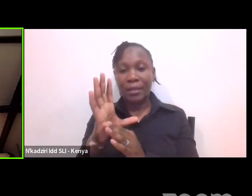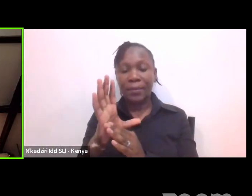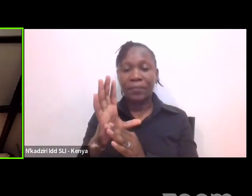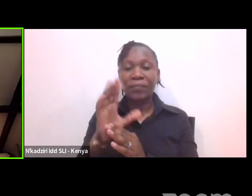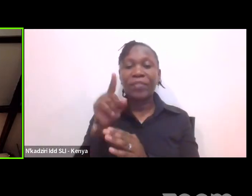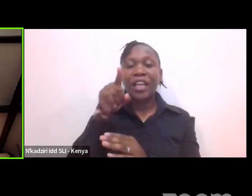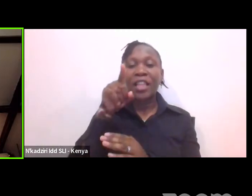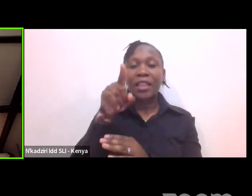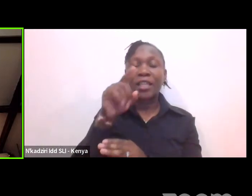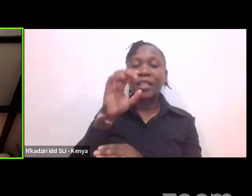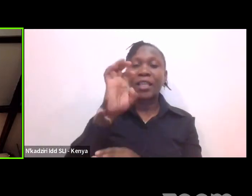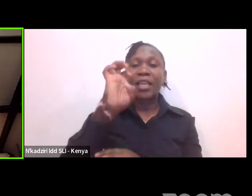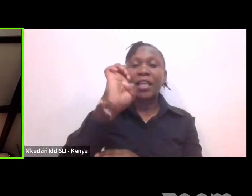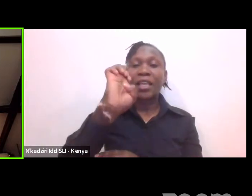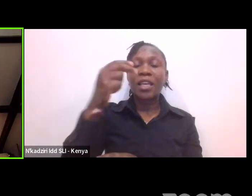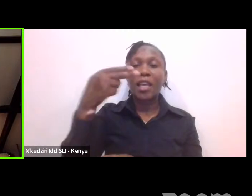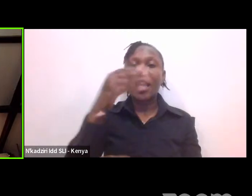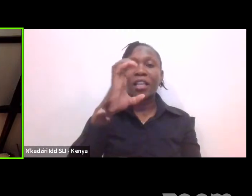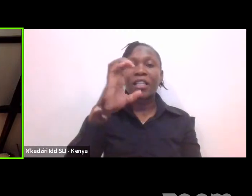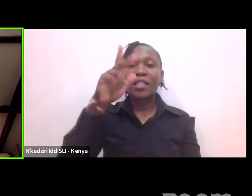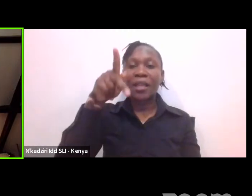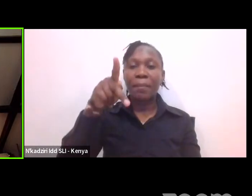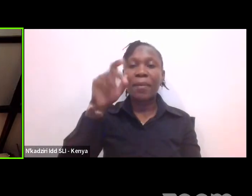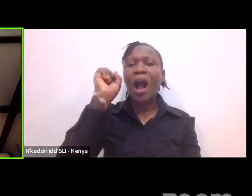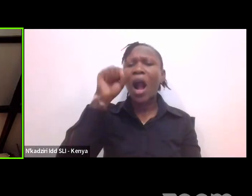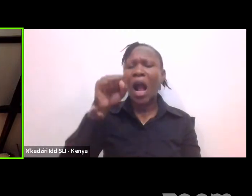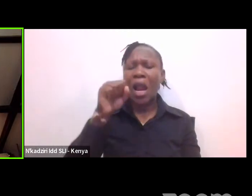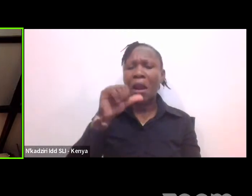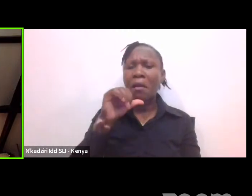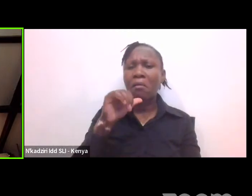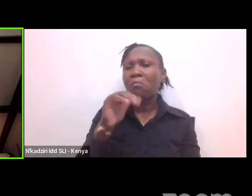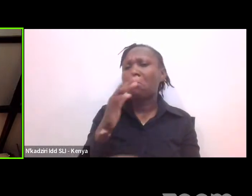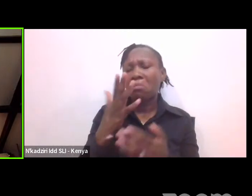imperfect, incomplete, out of date,